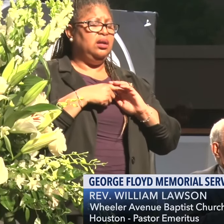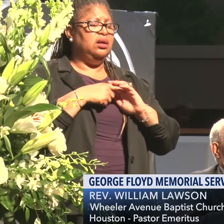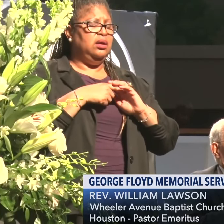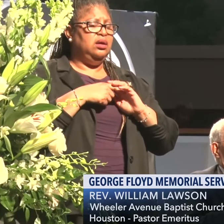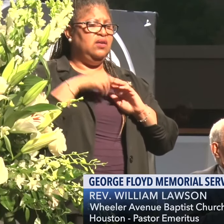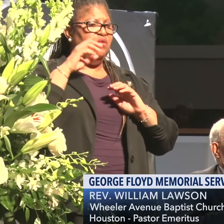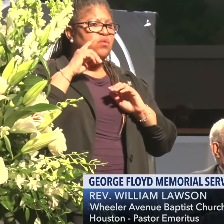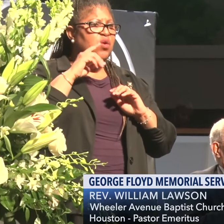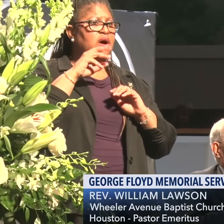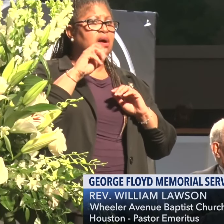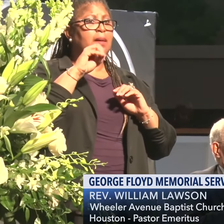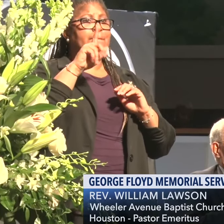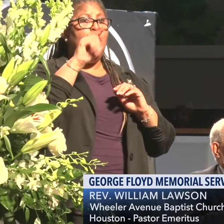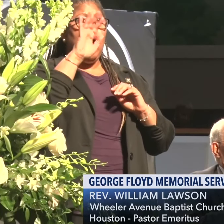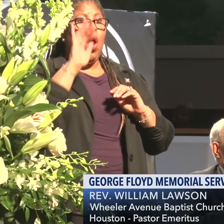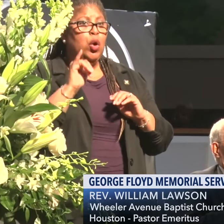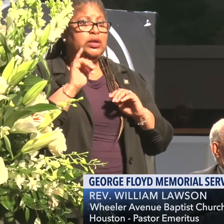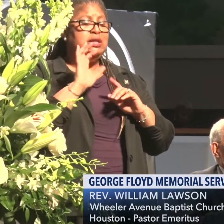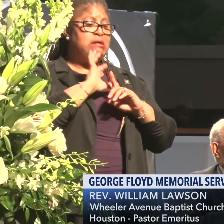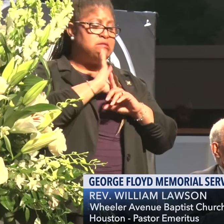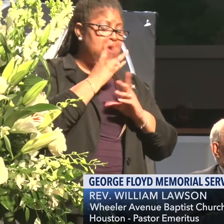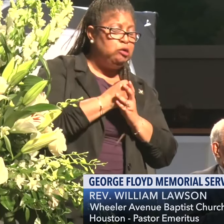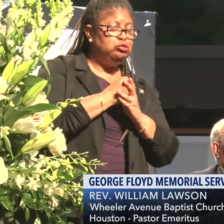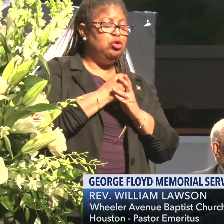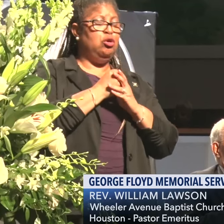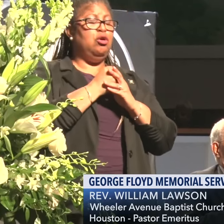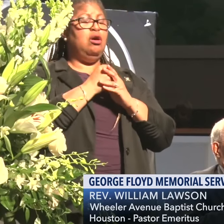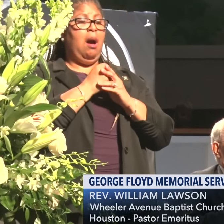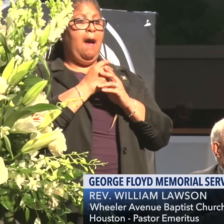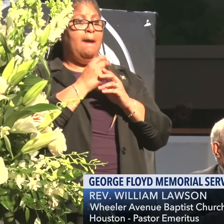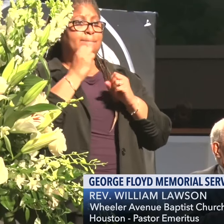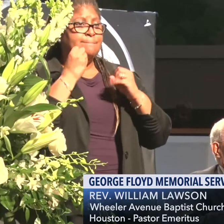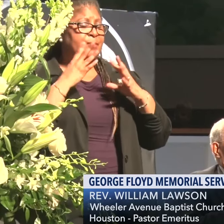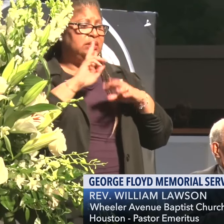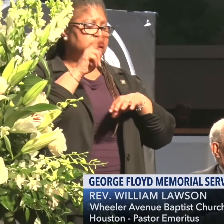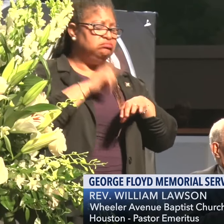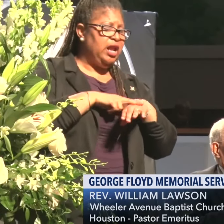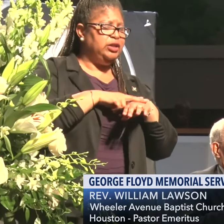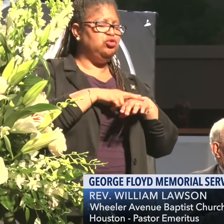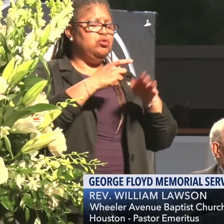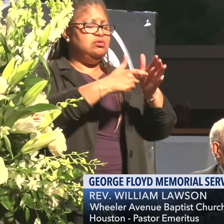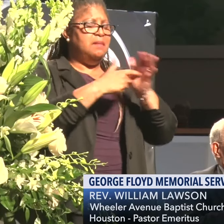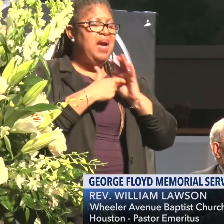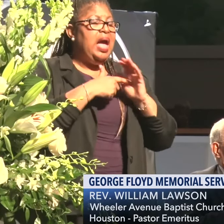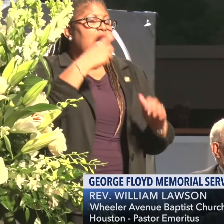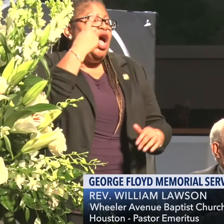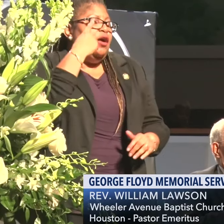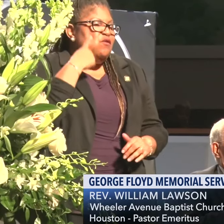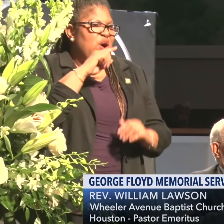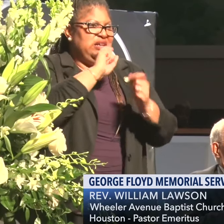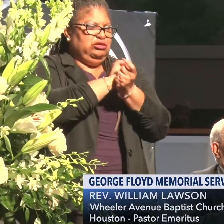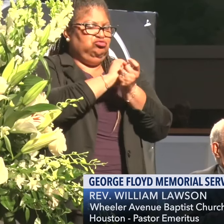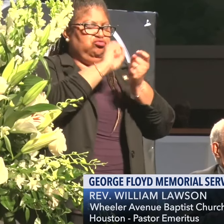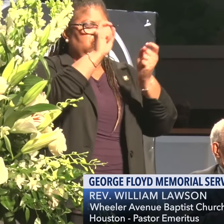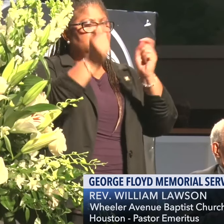multicultural multinational worldwide demand for change.